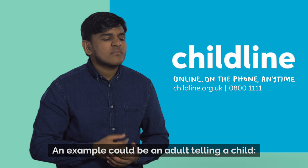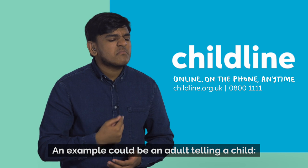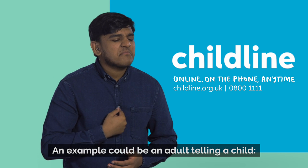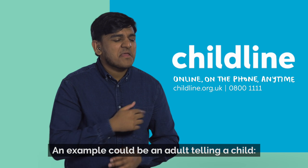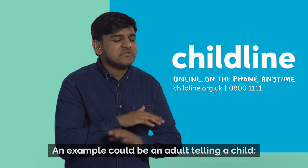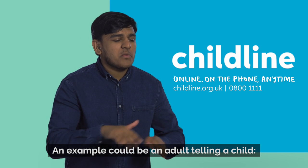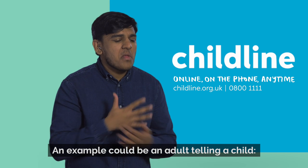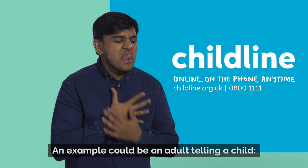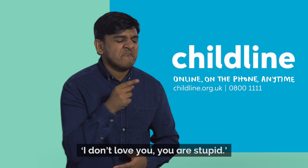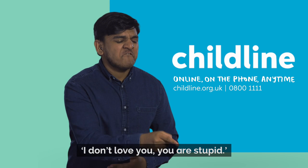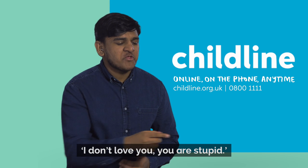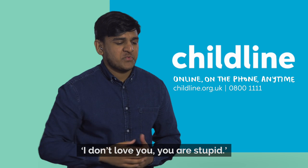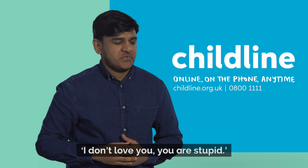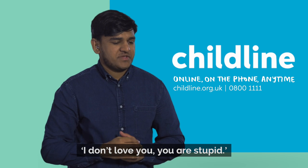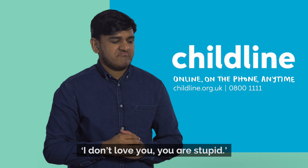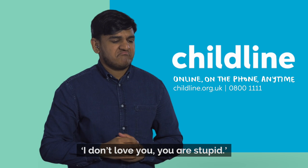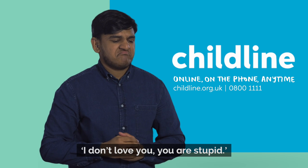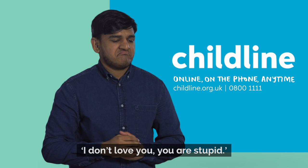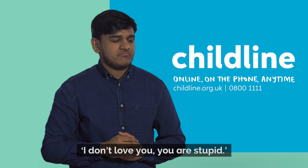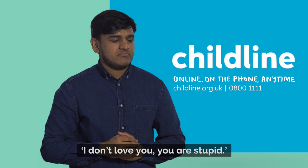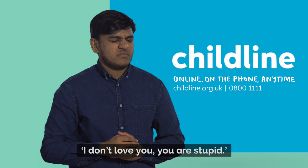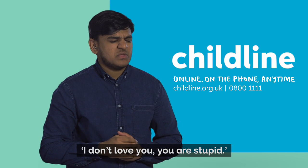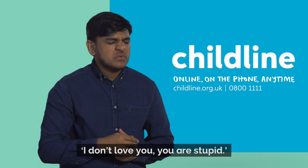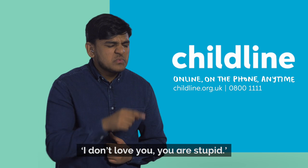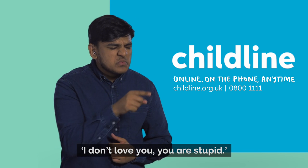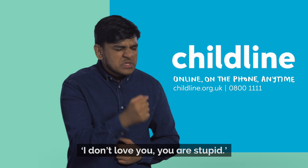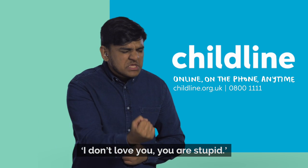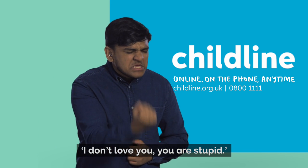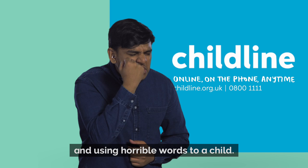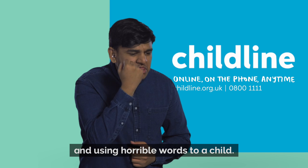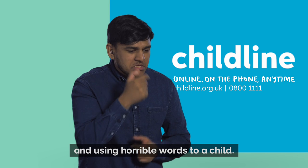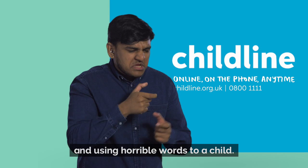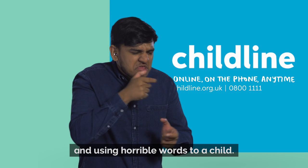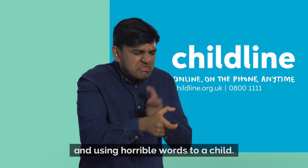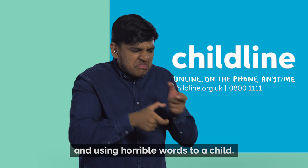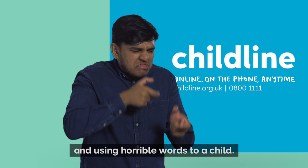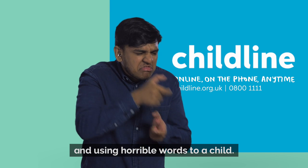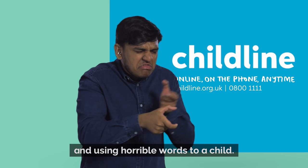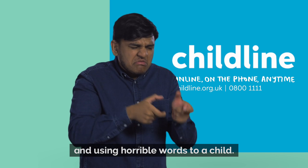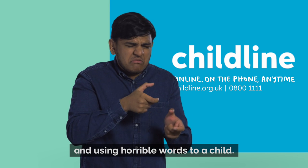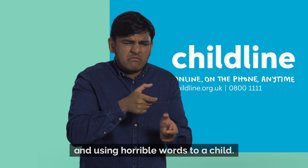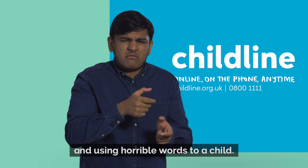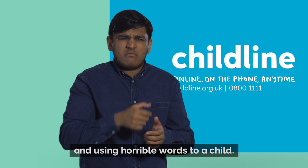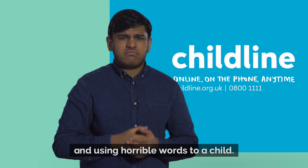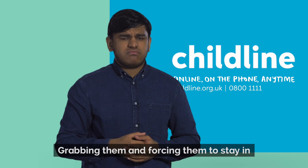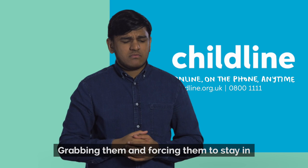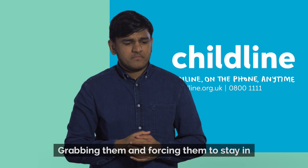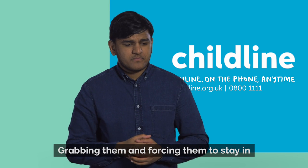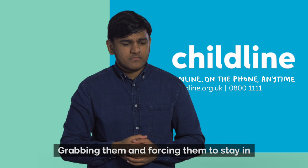an adult telling a child, I don't love you. You are stupid. And using horrible words to a child. Grabbing them